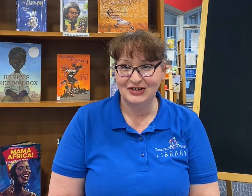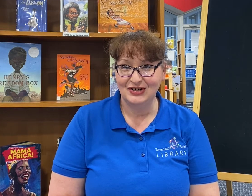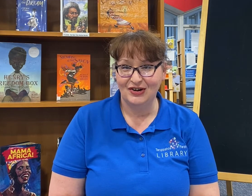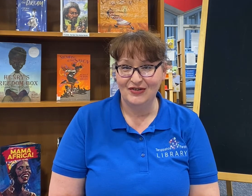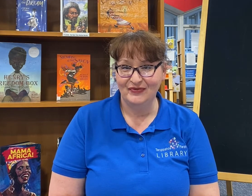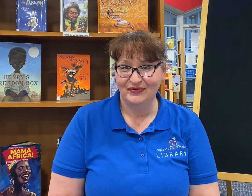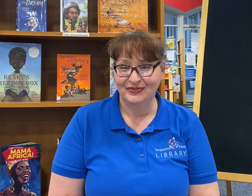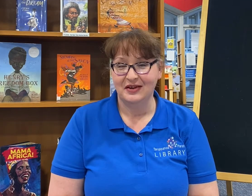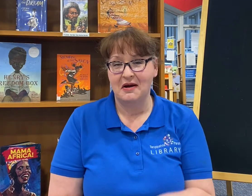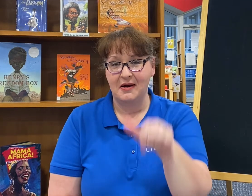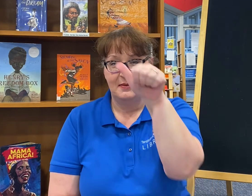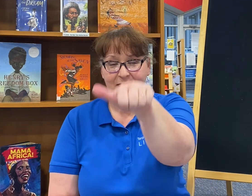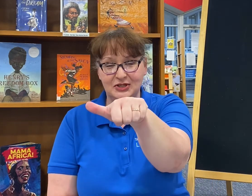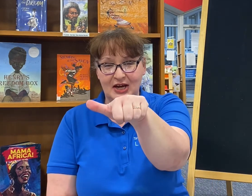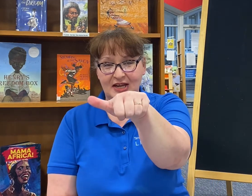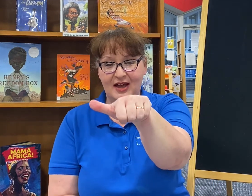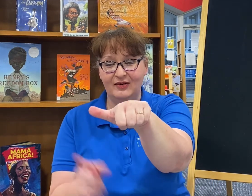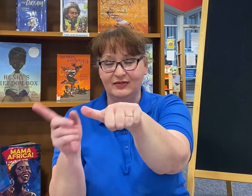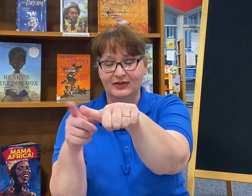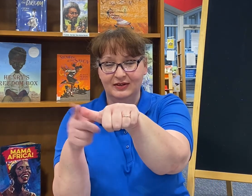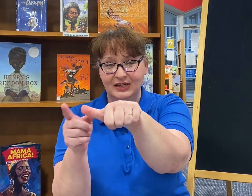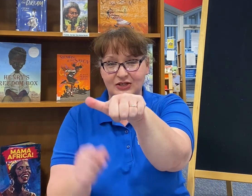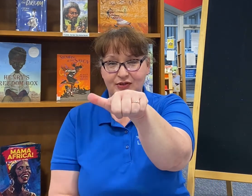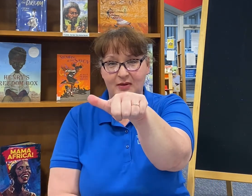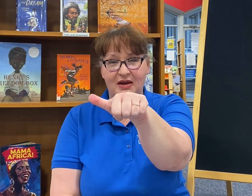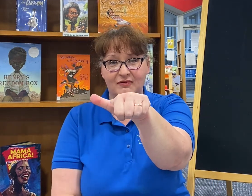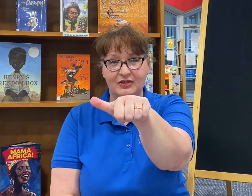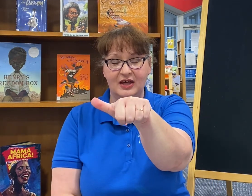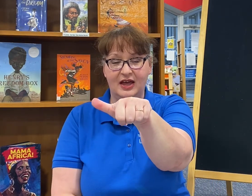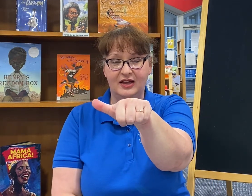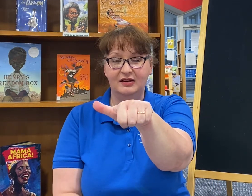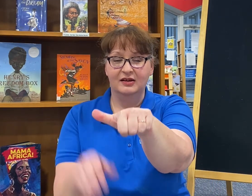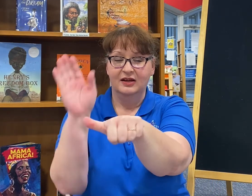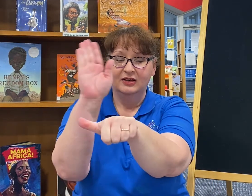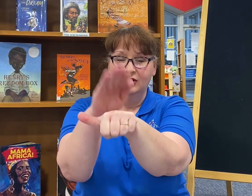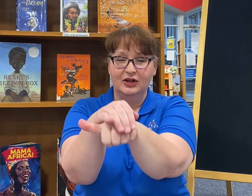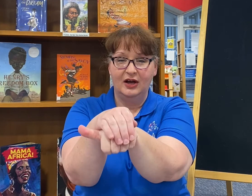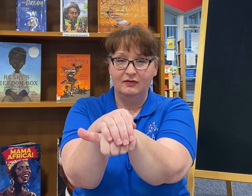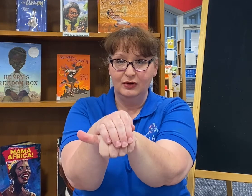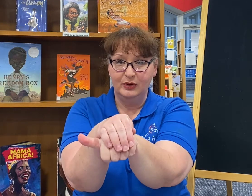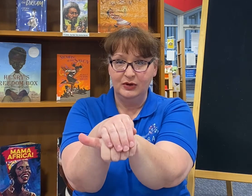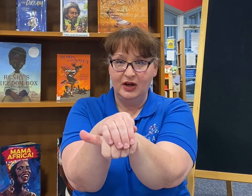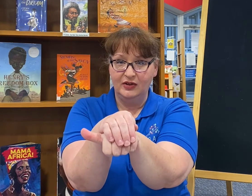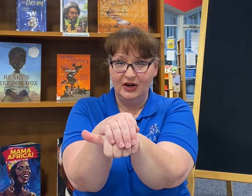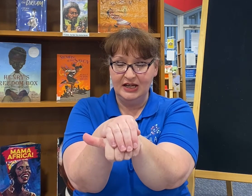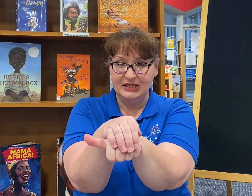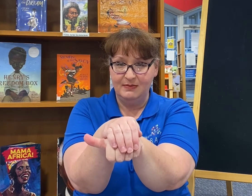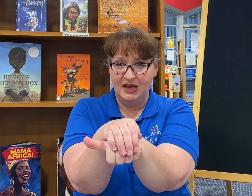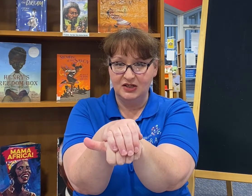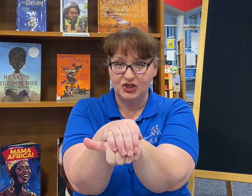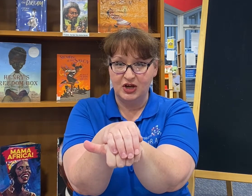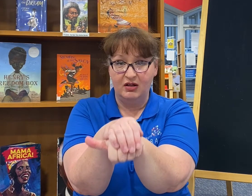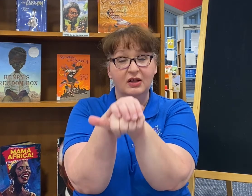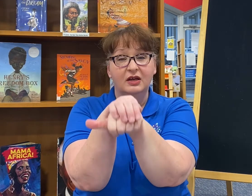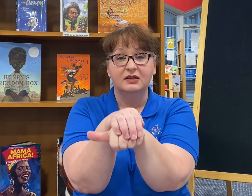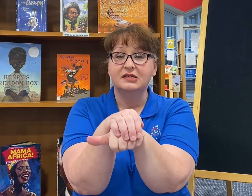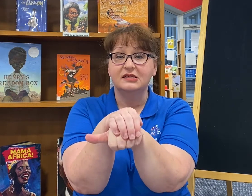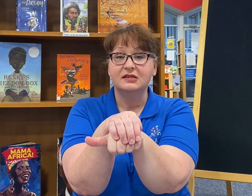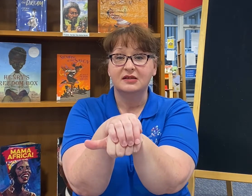turtle? All right, put your hand out. Get your thumb out for the head. You're gonna cover it with your other hand to make its shell. And this is the sign